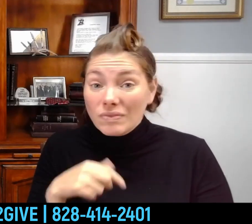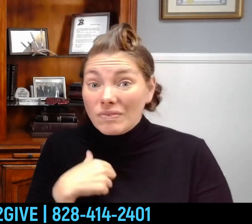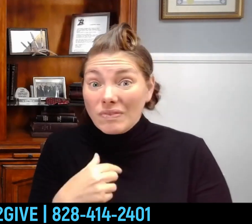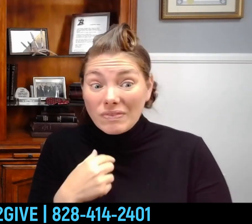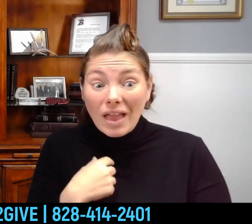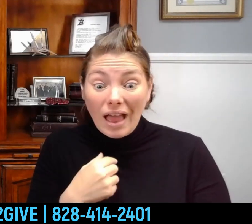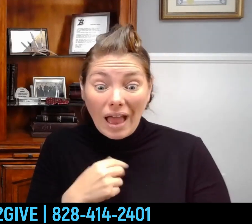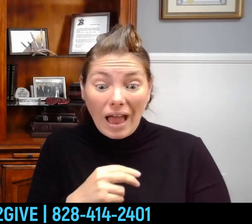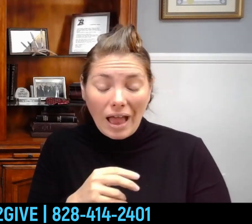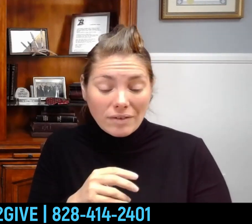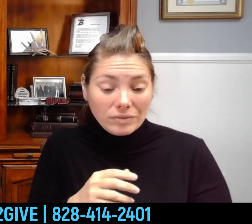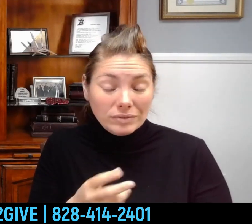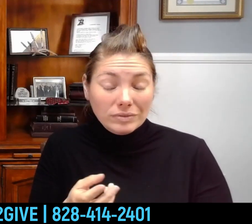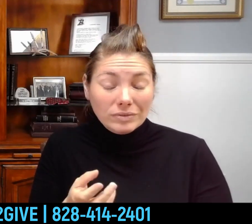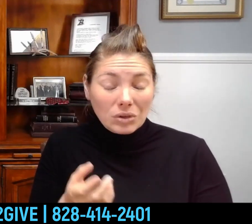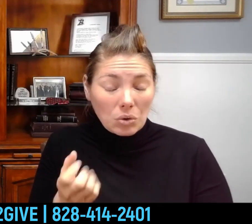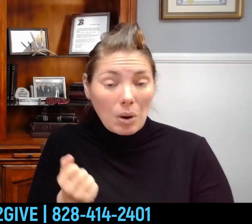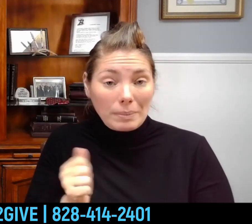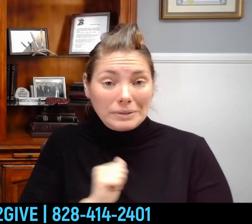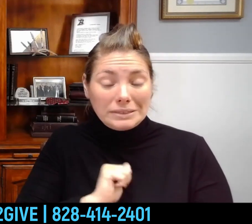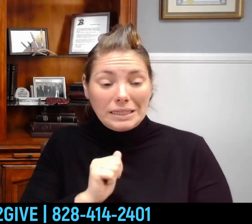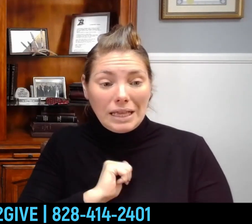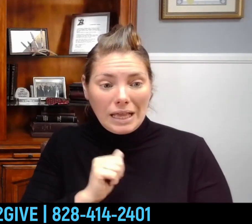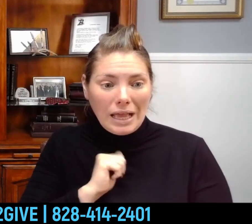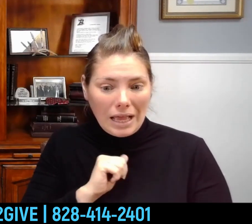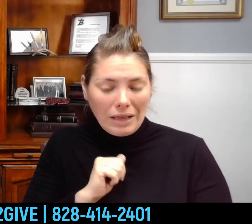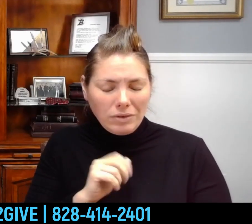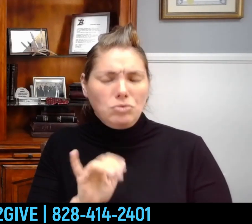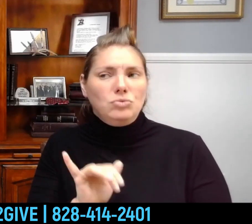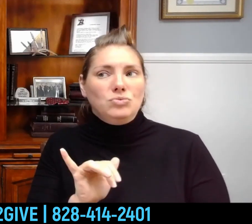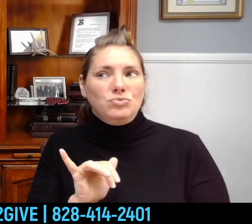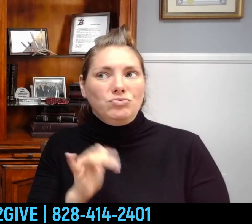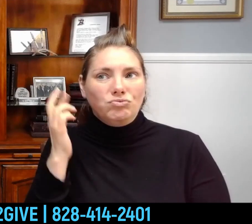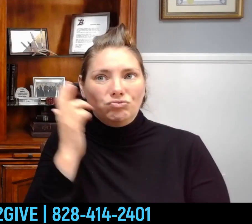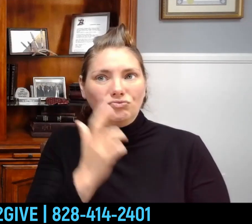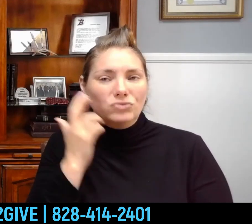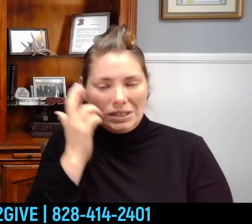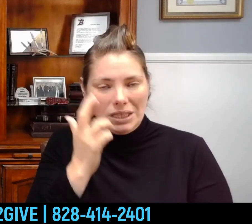myself, before I got into church, I've caught myself. I realized that